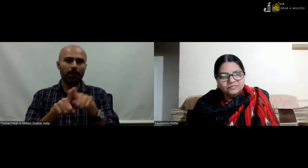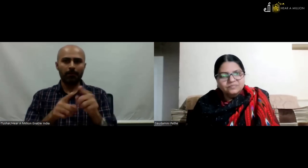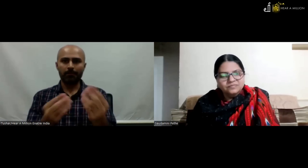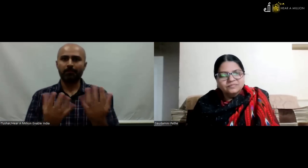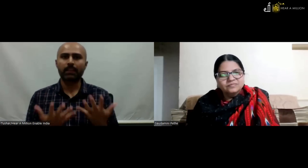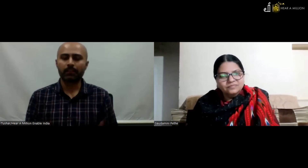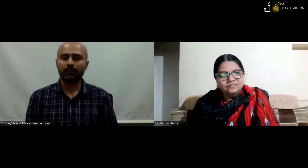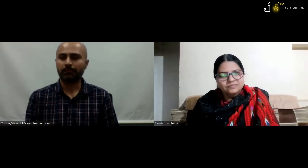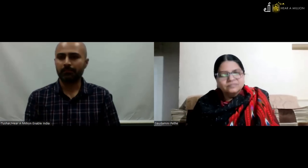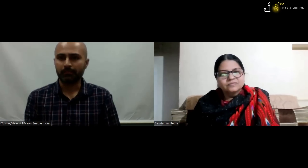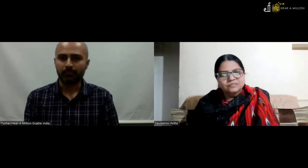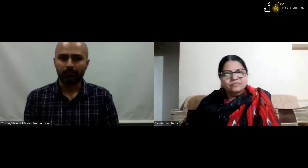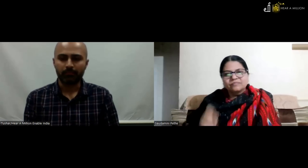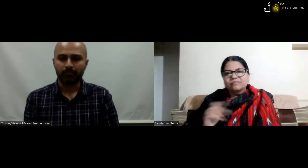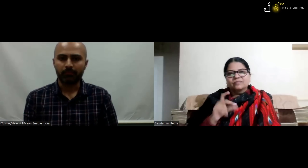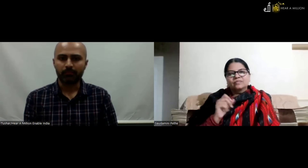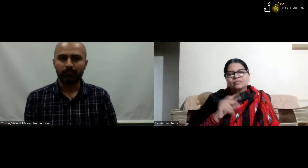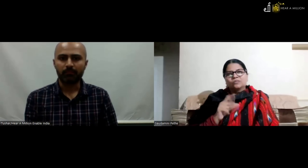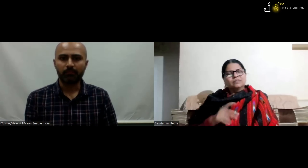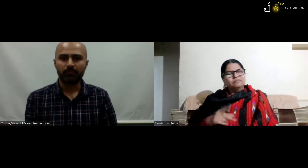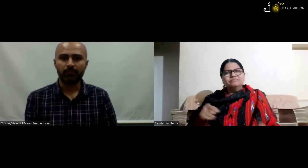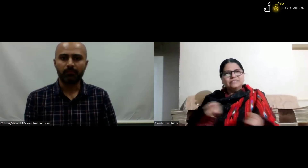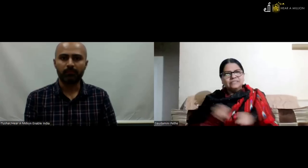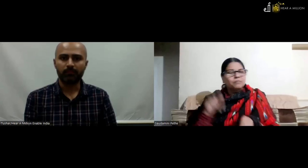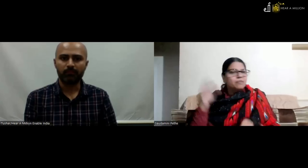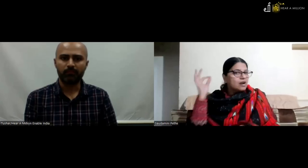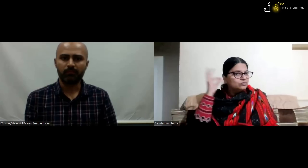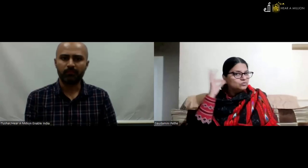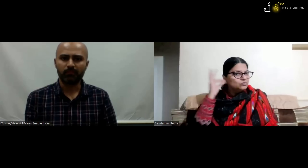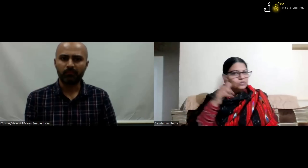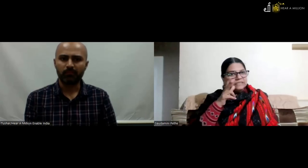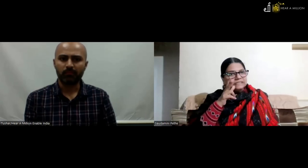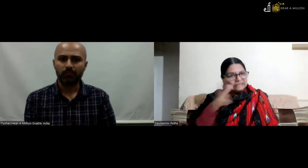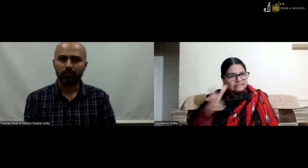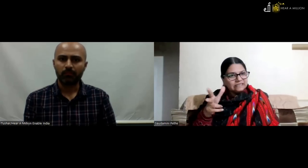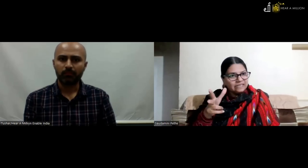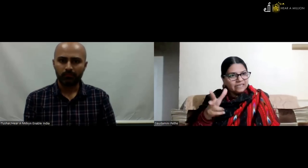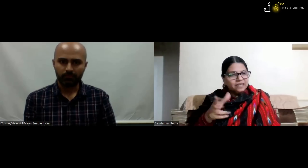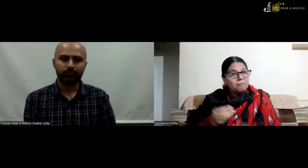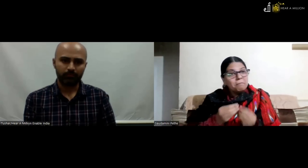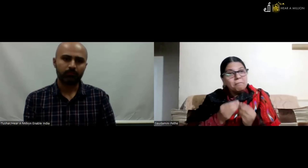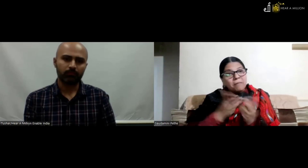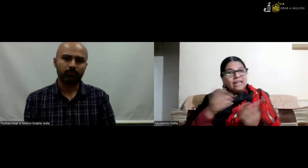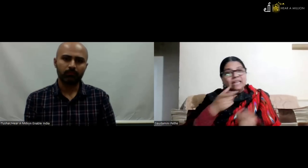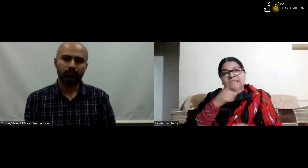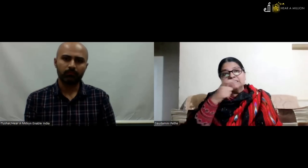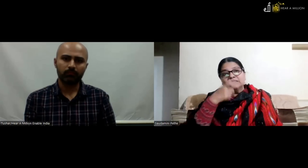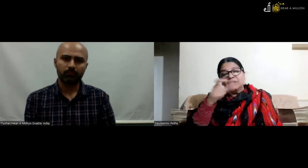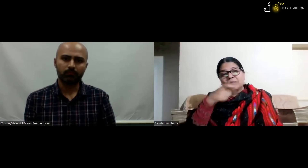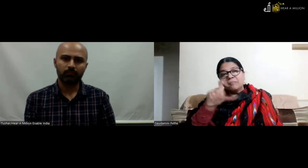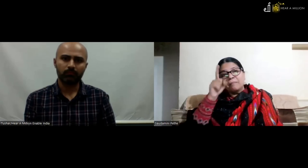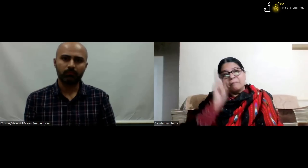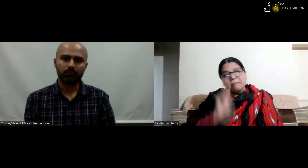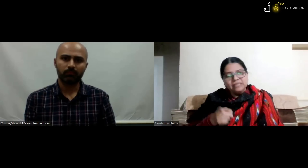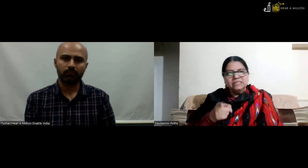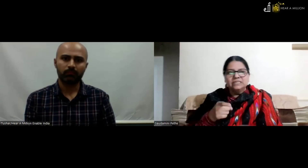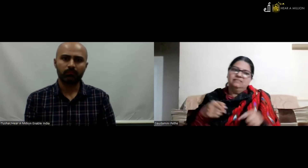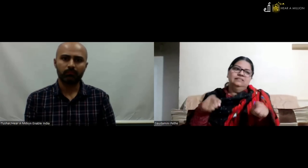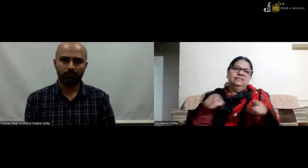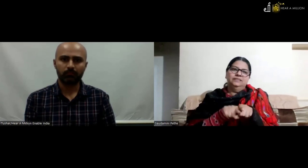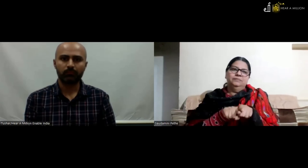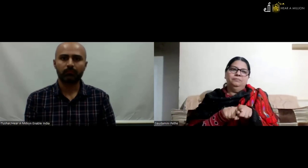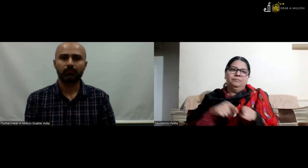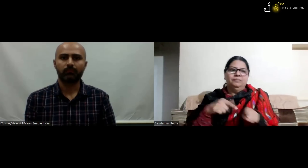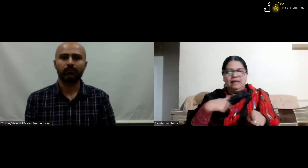work? If you can share some examples. Yeah. So like just